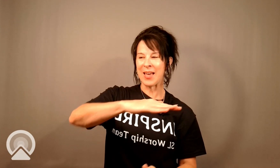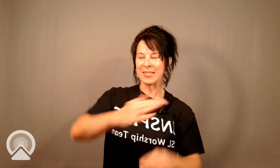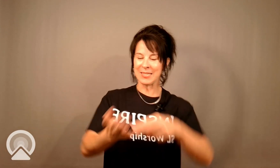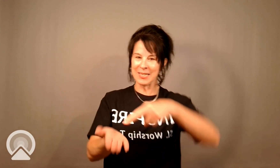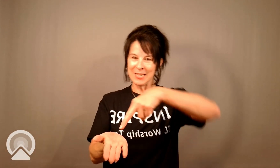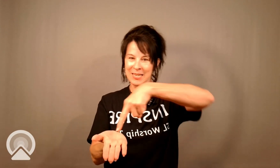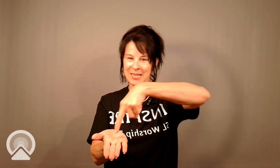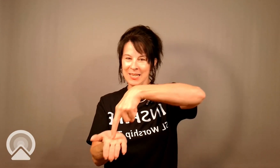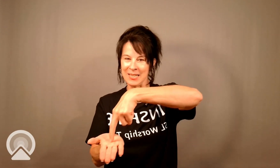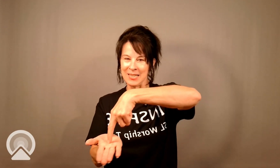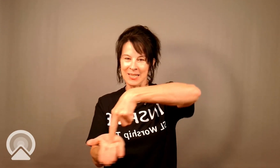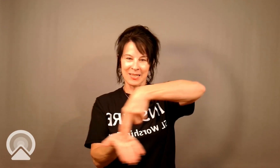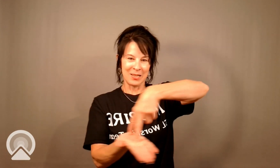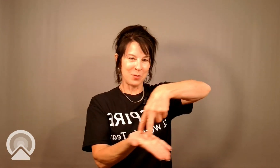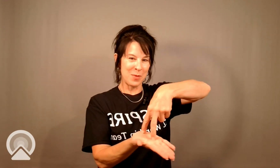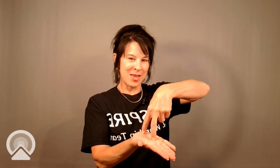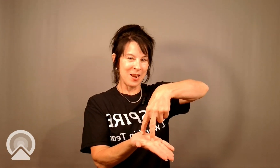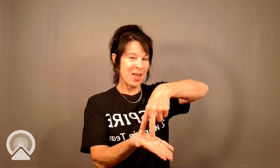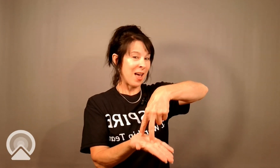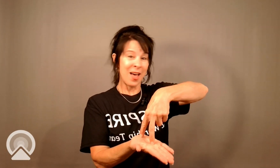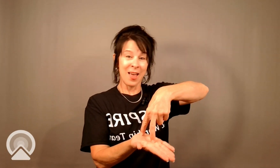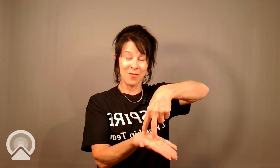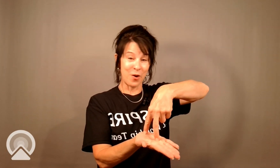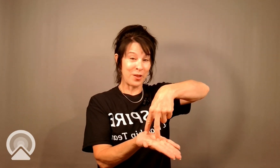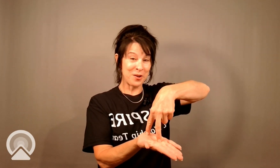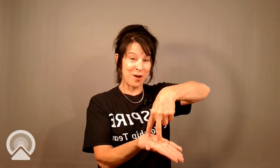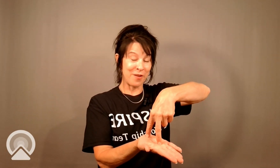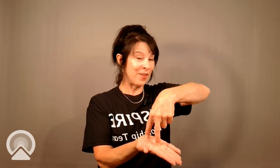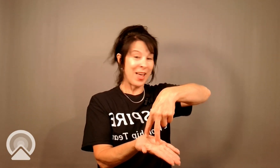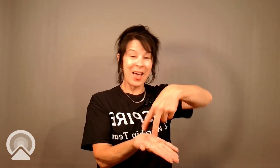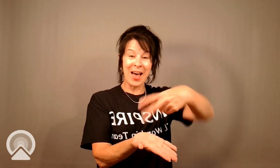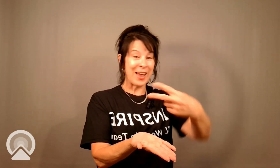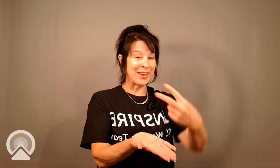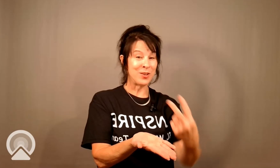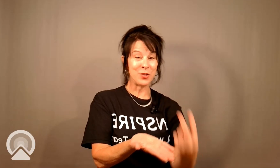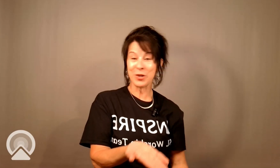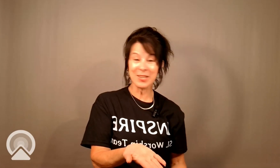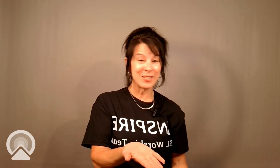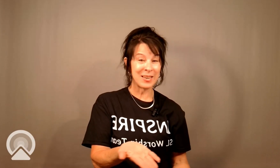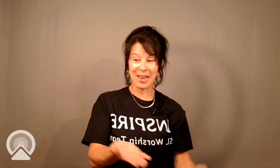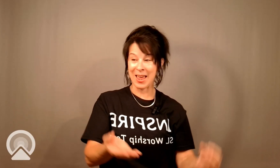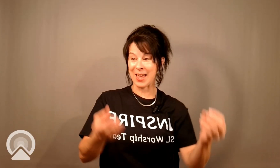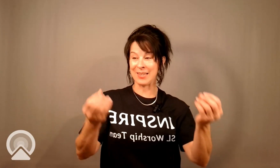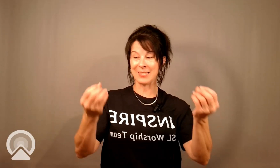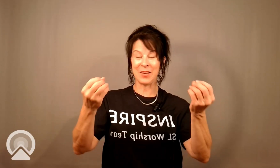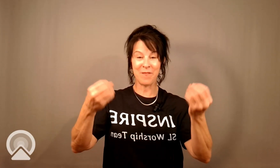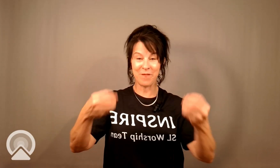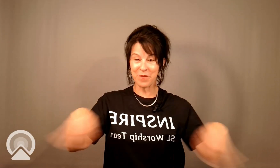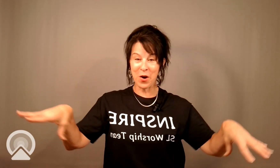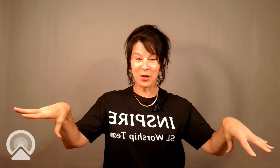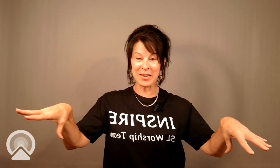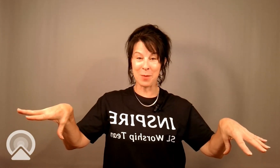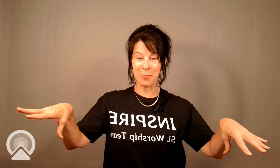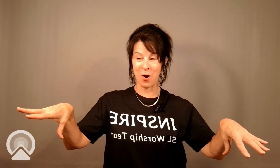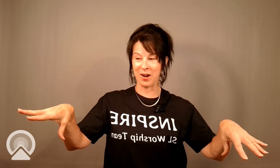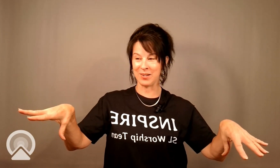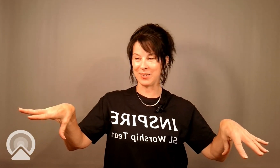fast, little man, falling off. I couldn't last, falling apart.